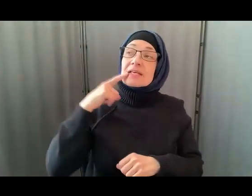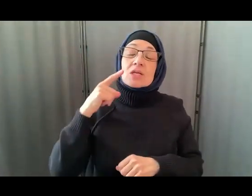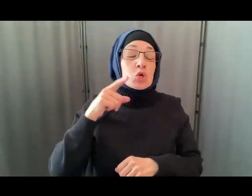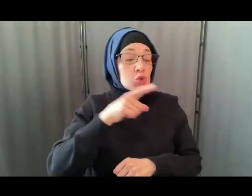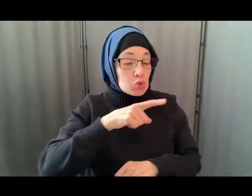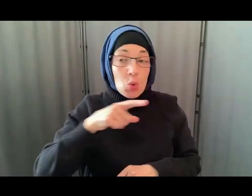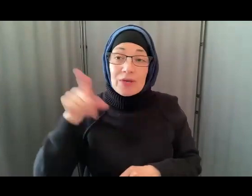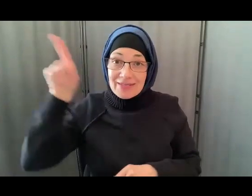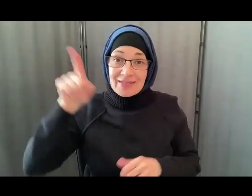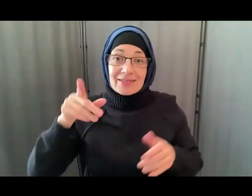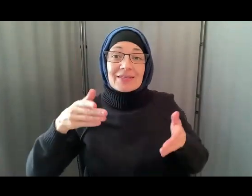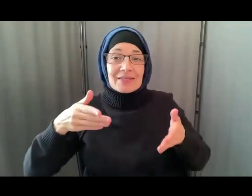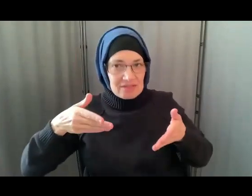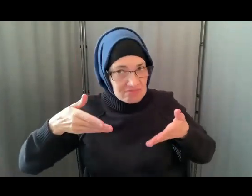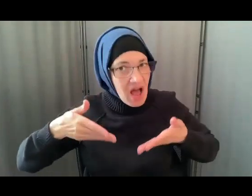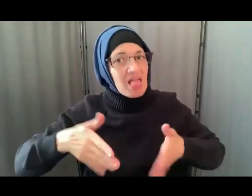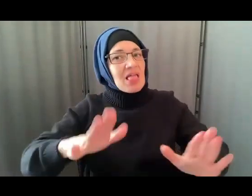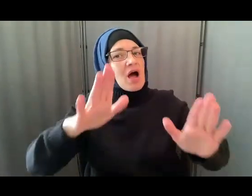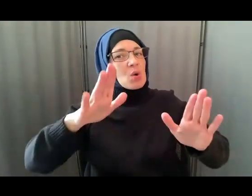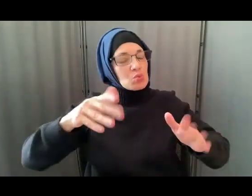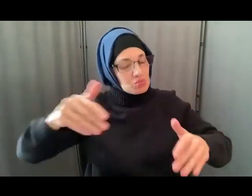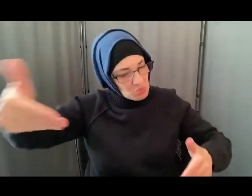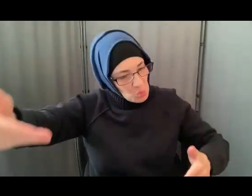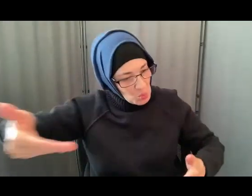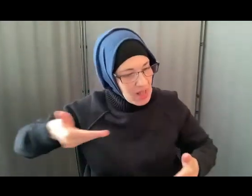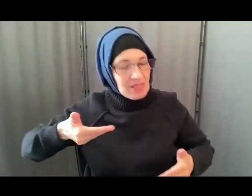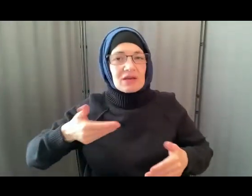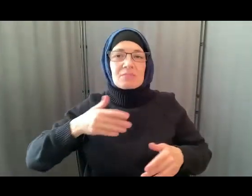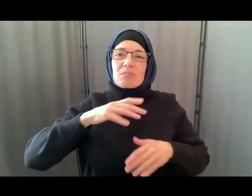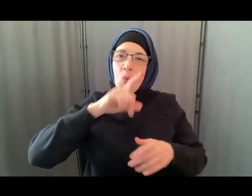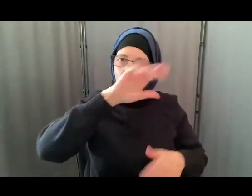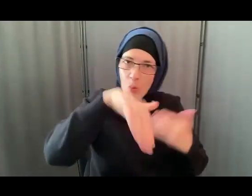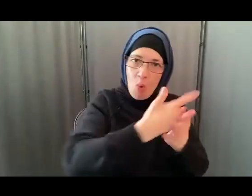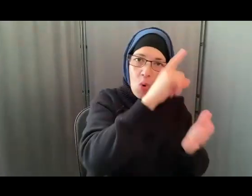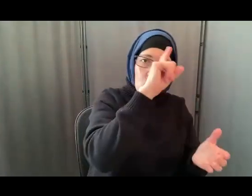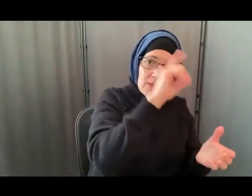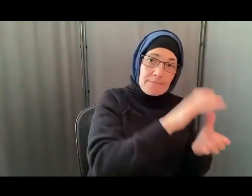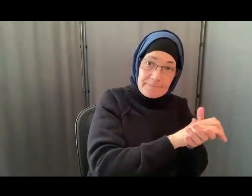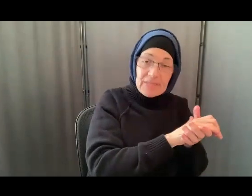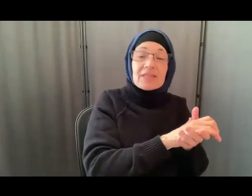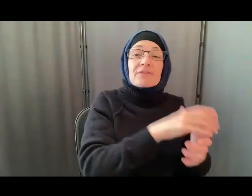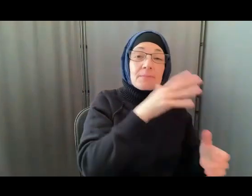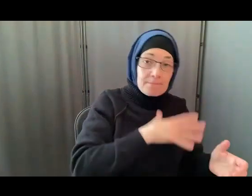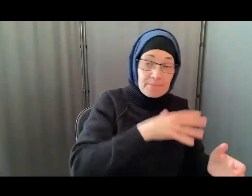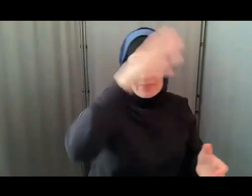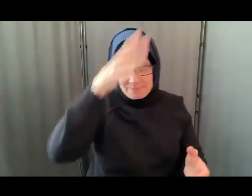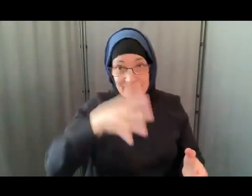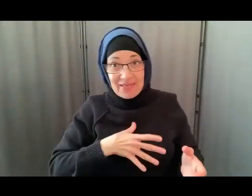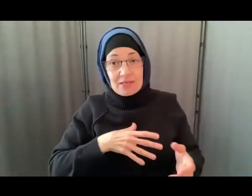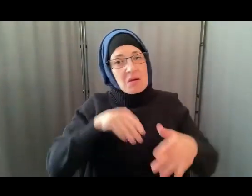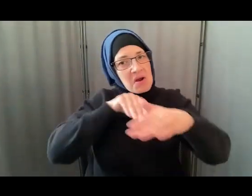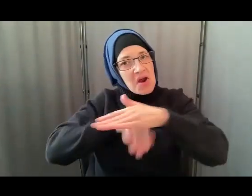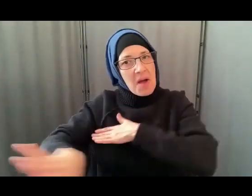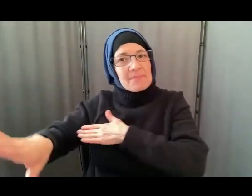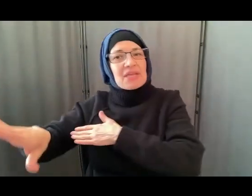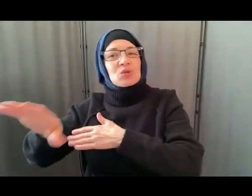gardens beneath which rivers flow, to live therein forever, and so